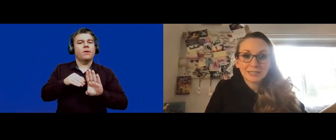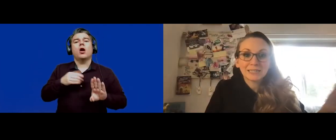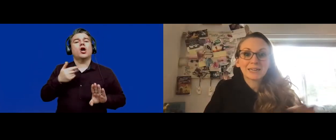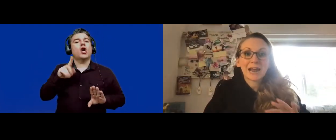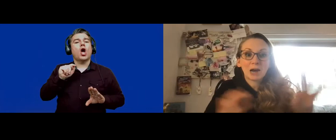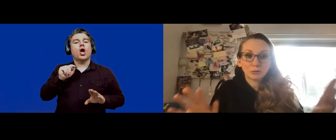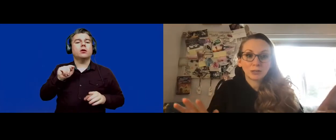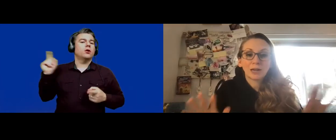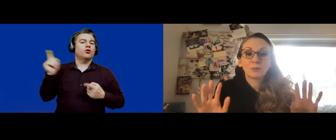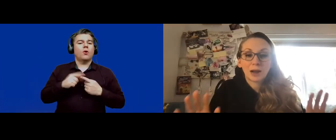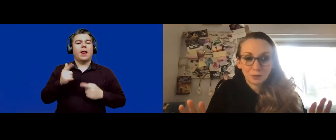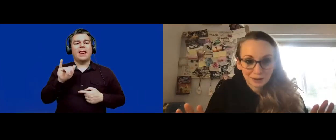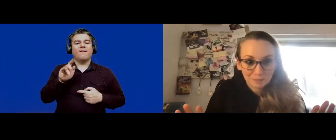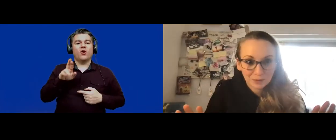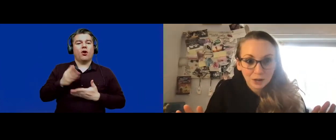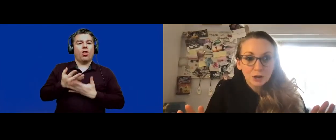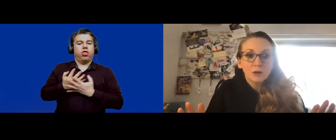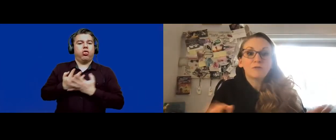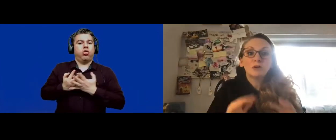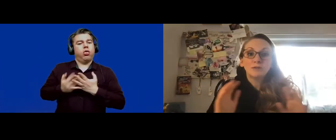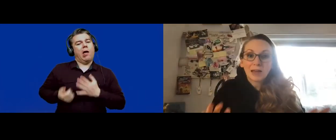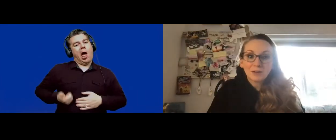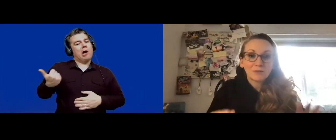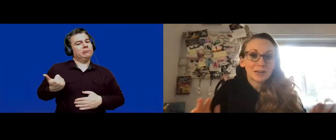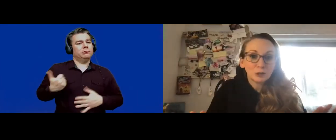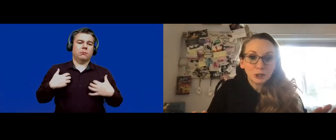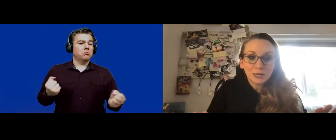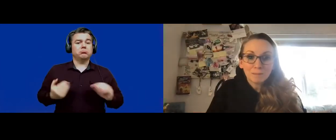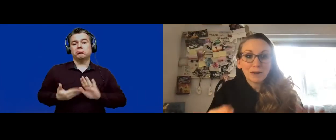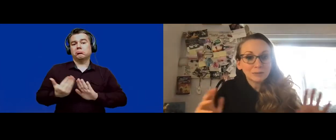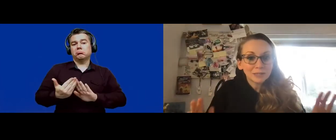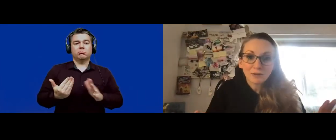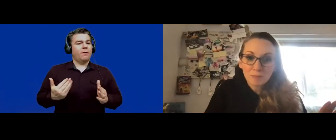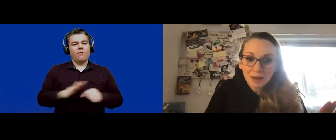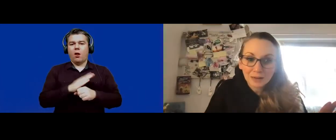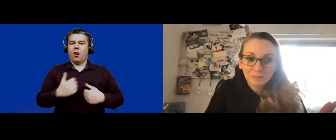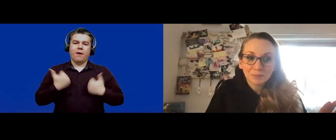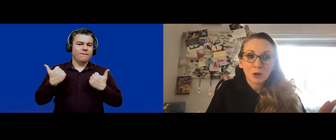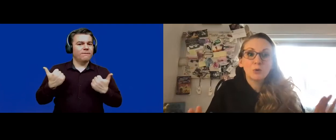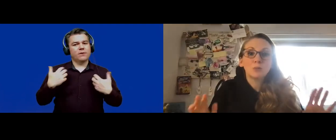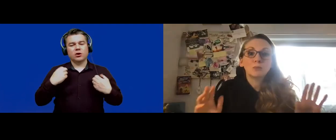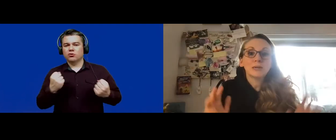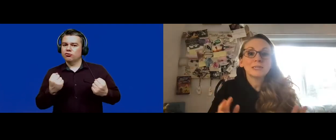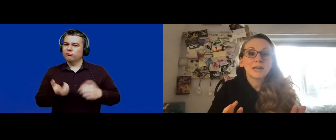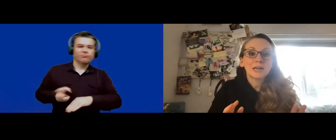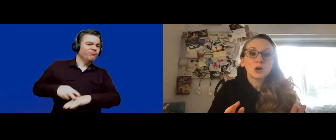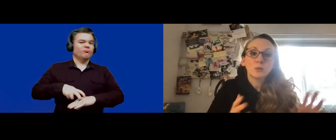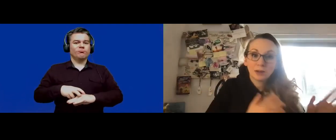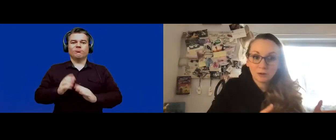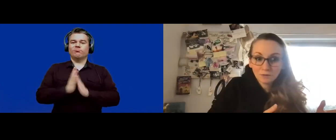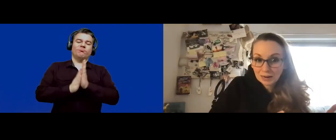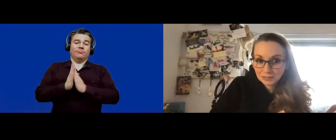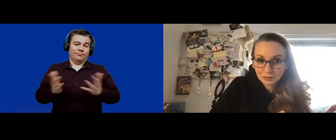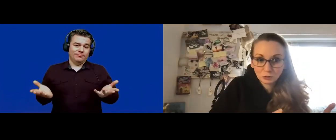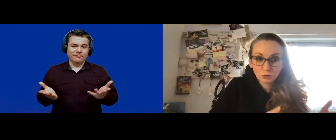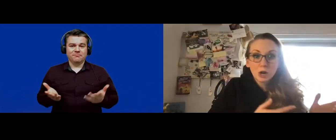junk and sends it out, and we're healthy. Full of life and energy, bouncing out of bed. Well, let's say we